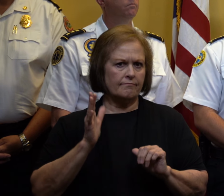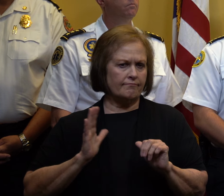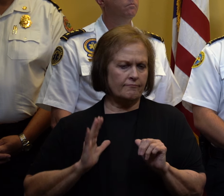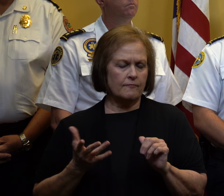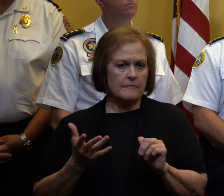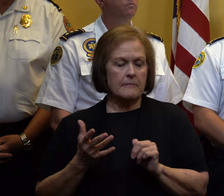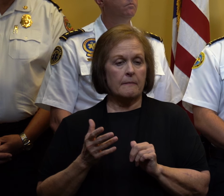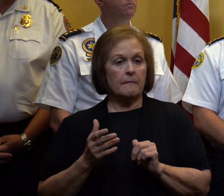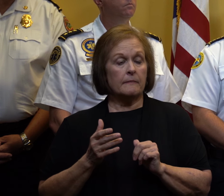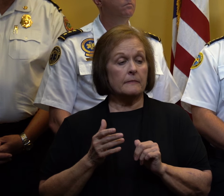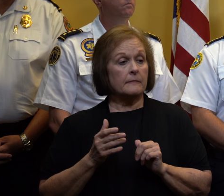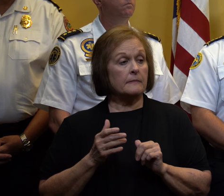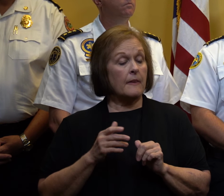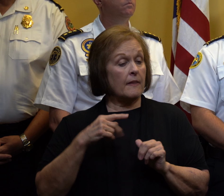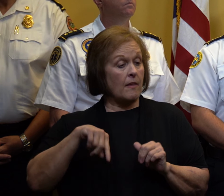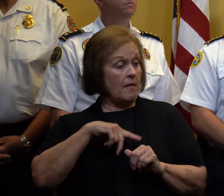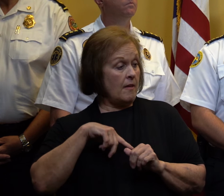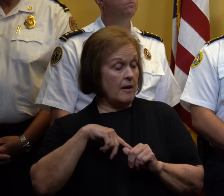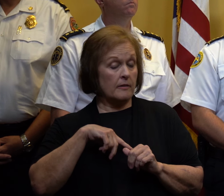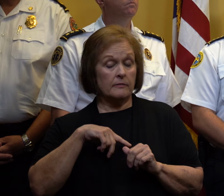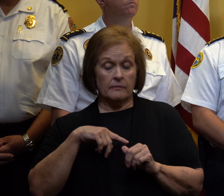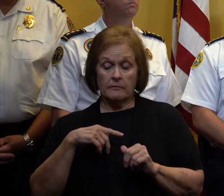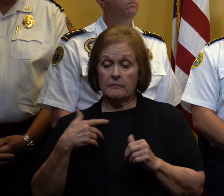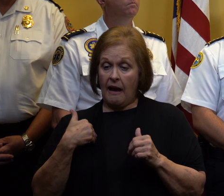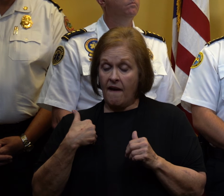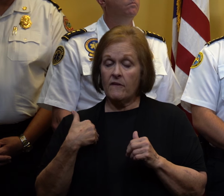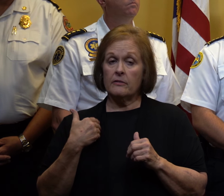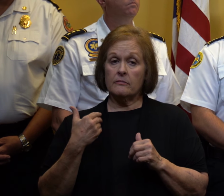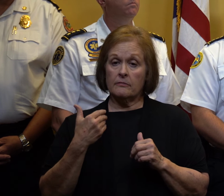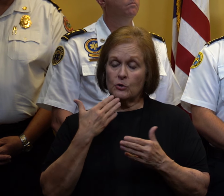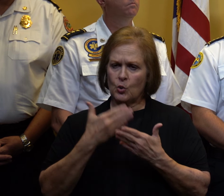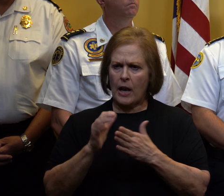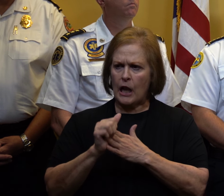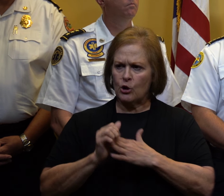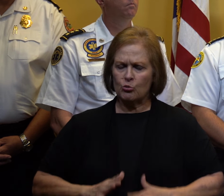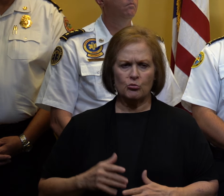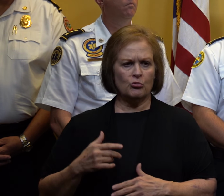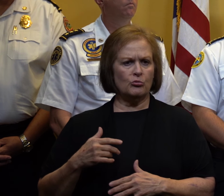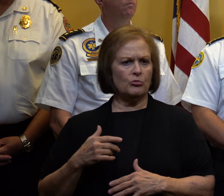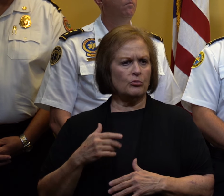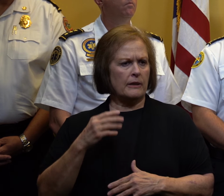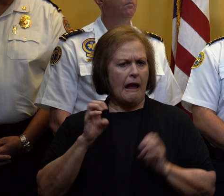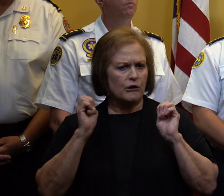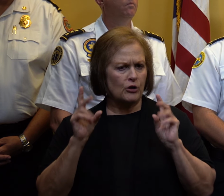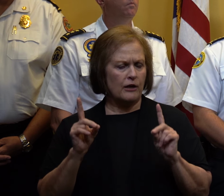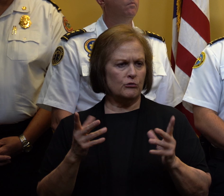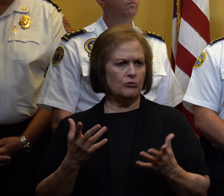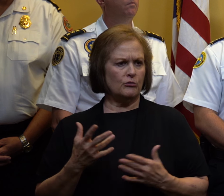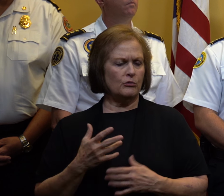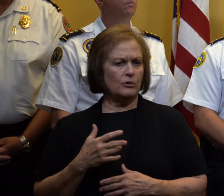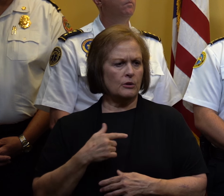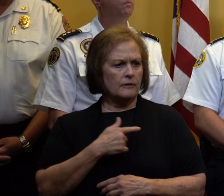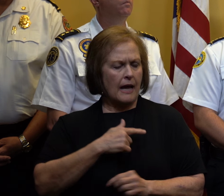The performance of these agencies, the men and women, the education, the leadership that we get in the hearts